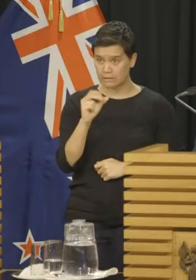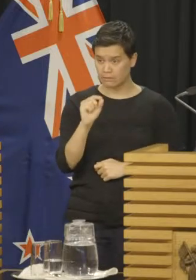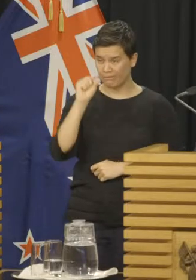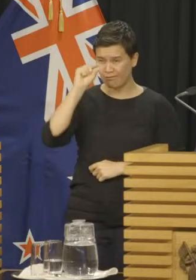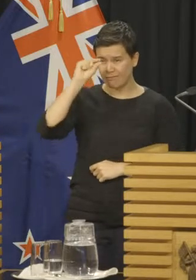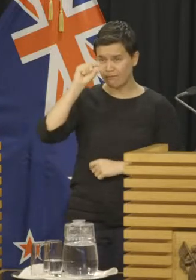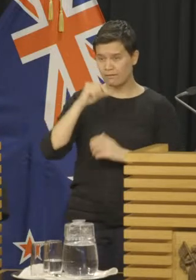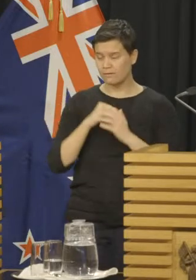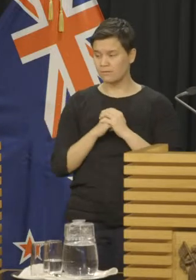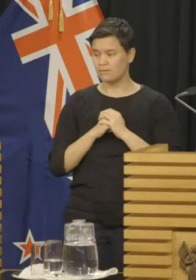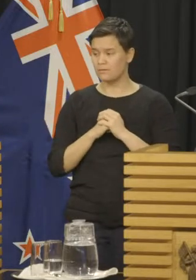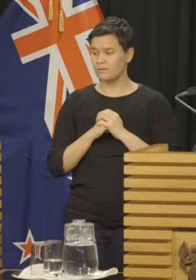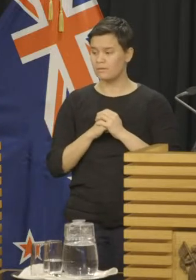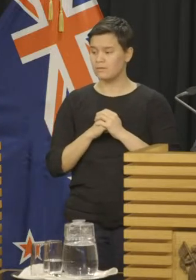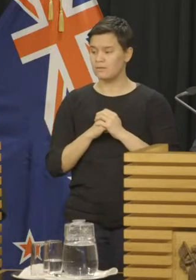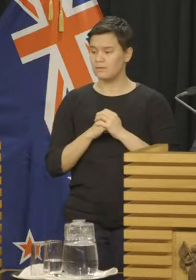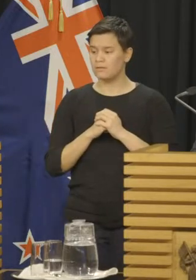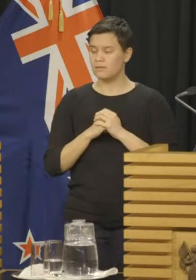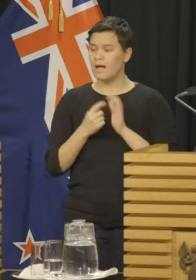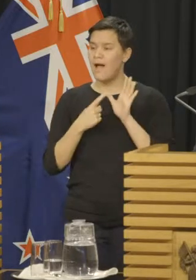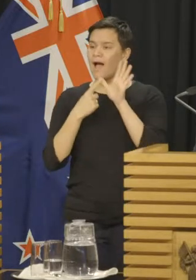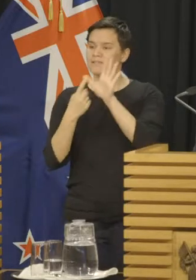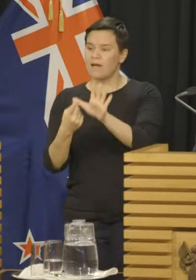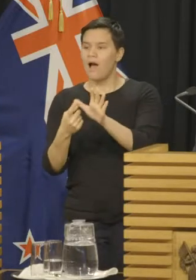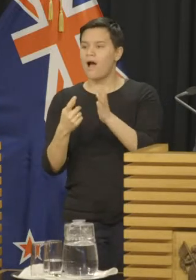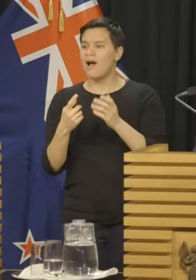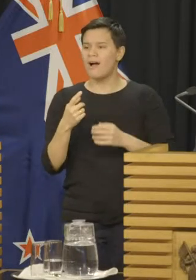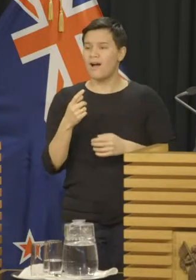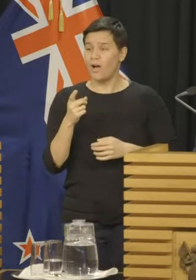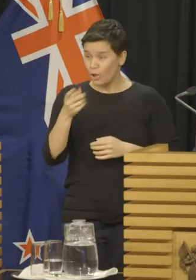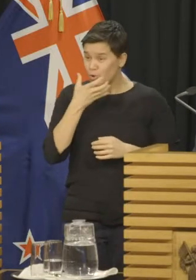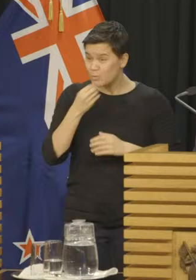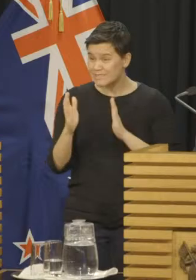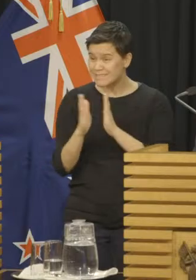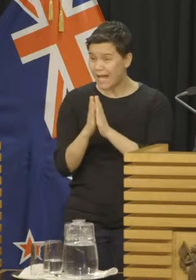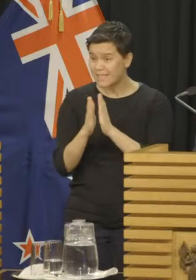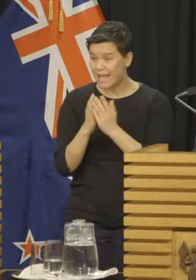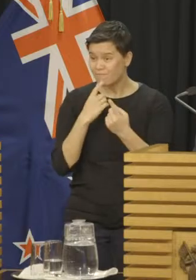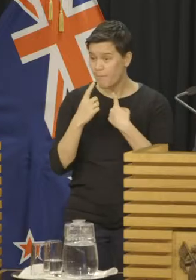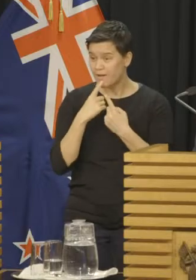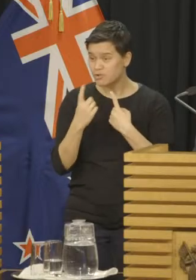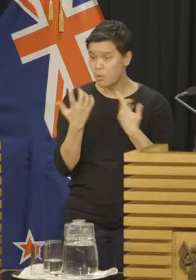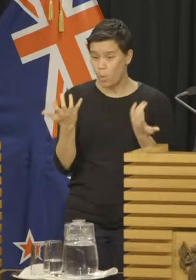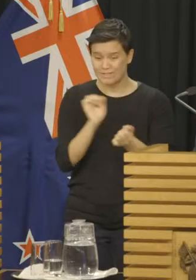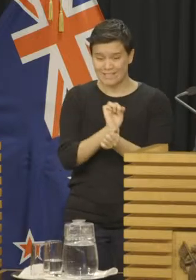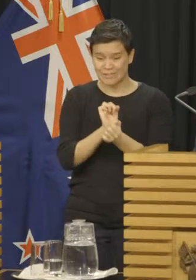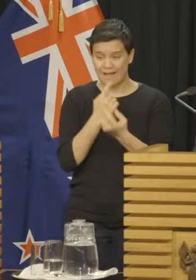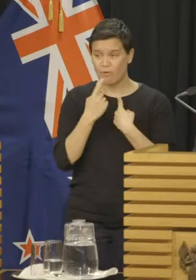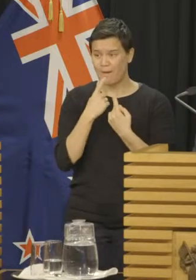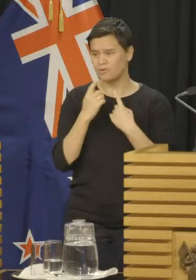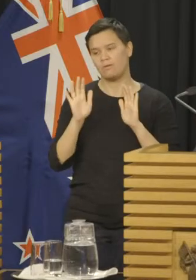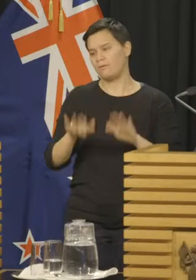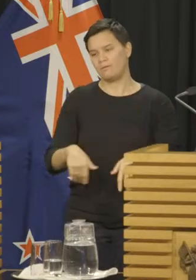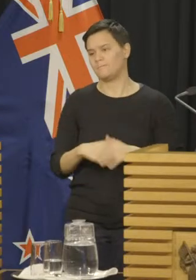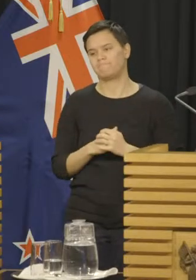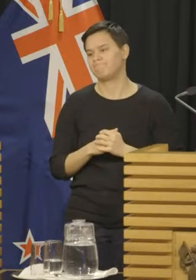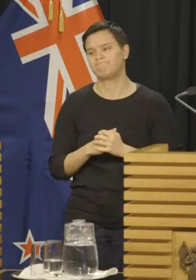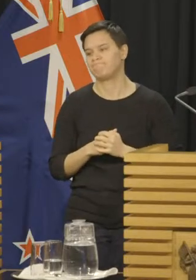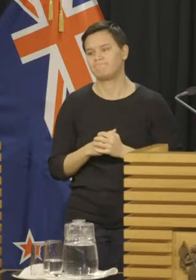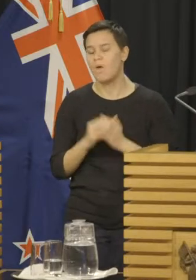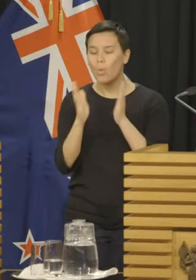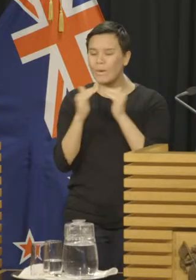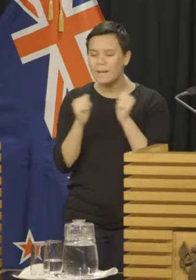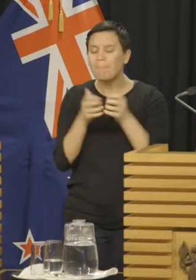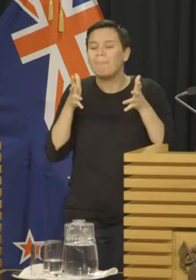It's just not wise to use Sundays or even indeed Saturdays as a guide for testing. It never has